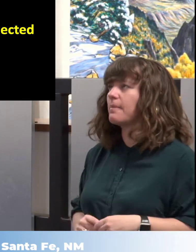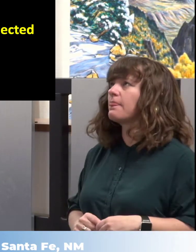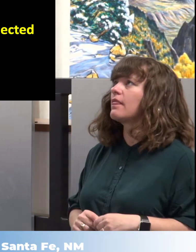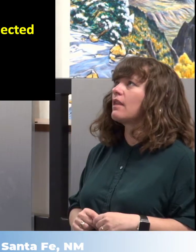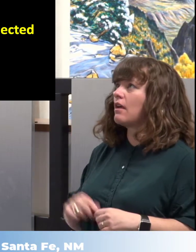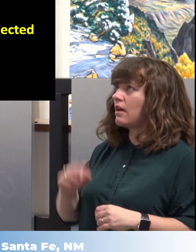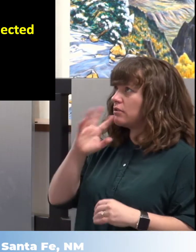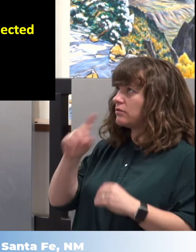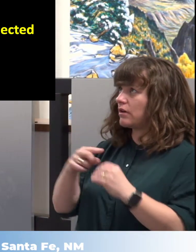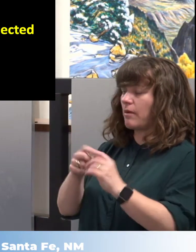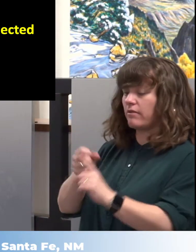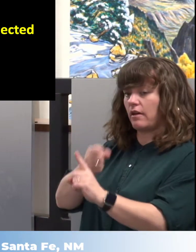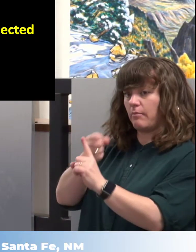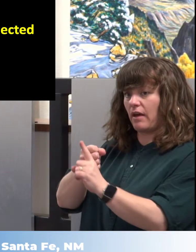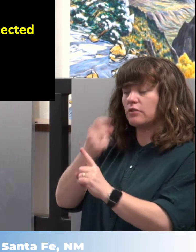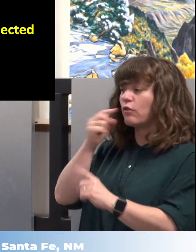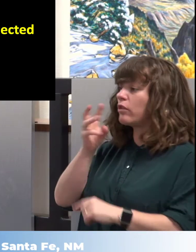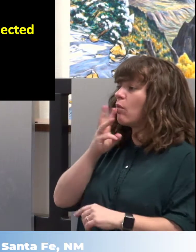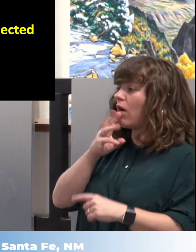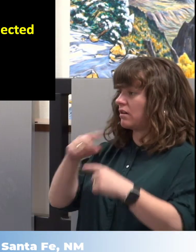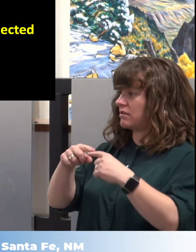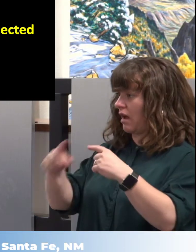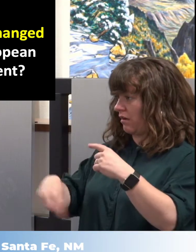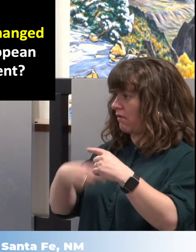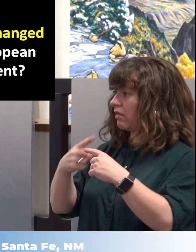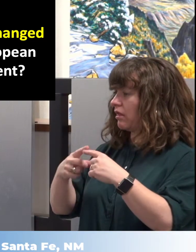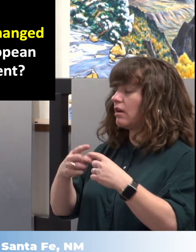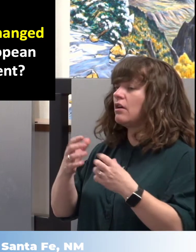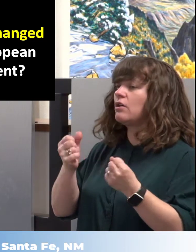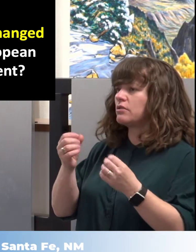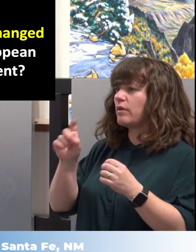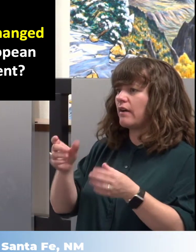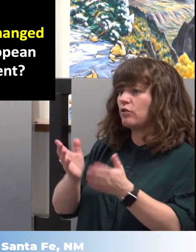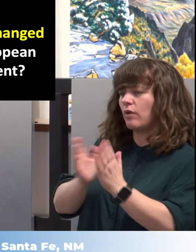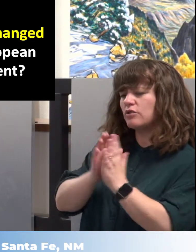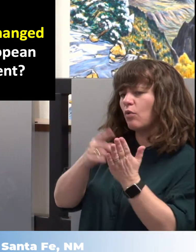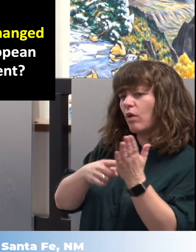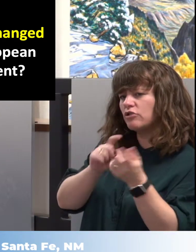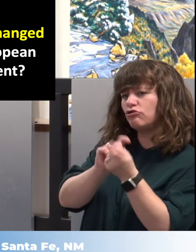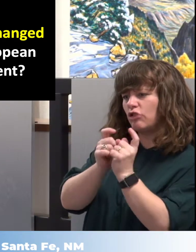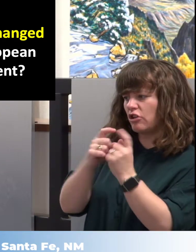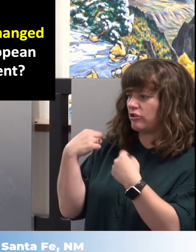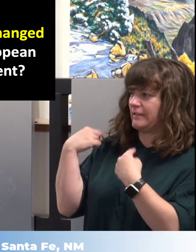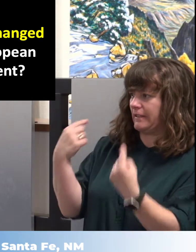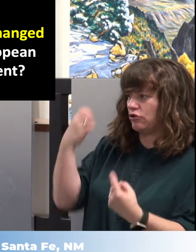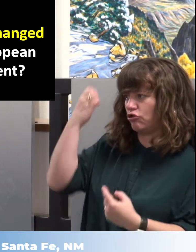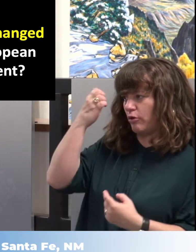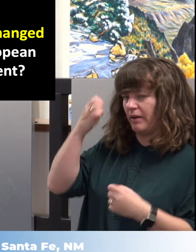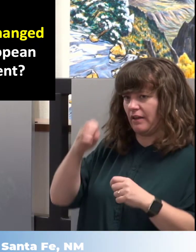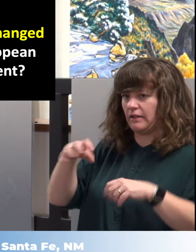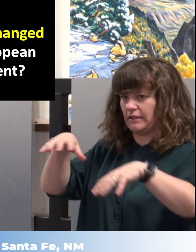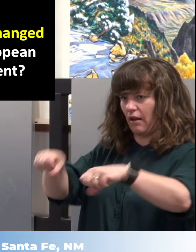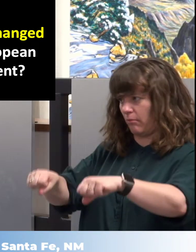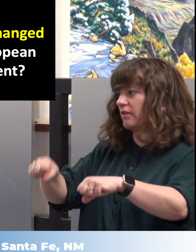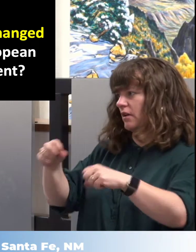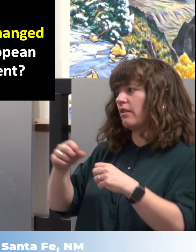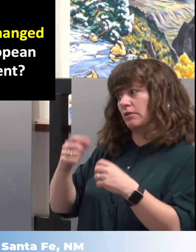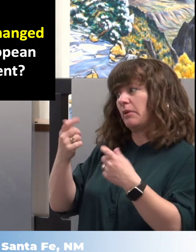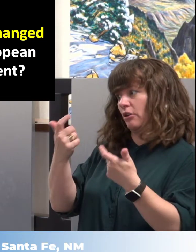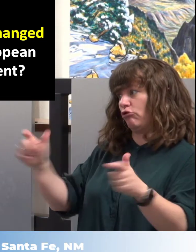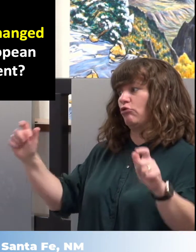water cycle, the questions we have to ask is really what has changed since European settlement and there's been fundamental change in so many things. We have